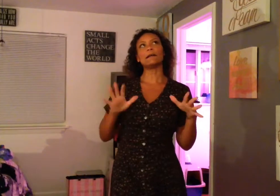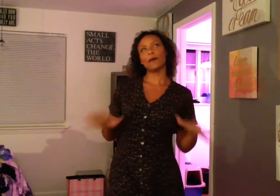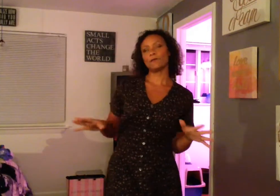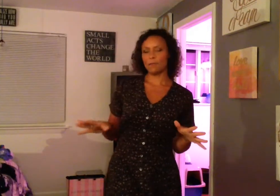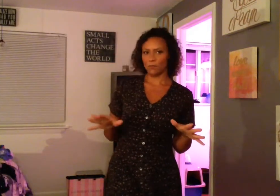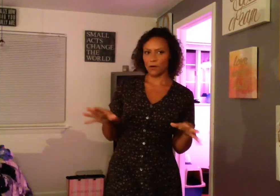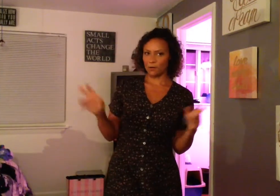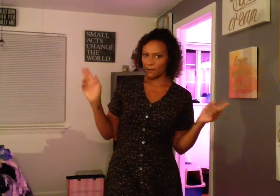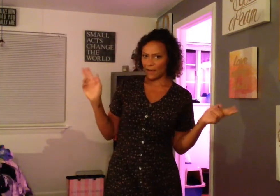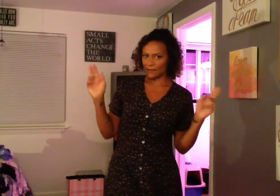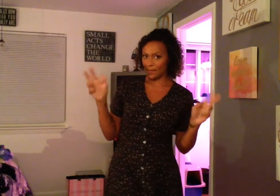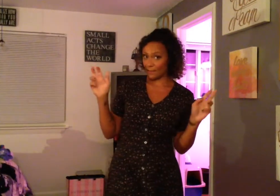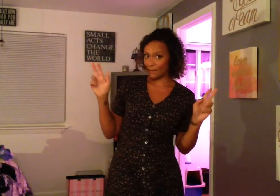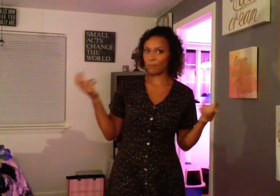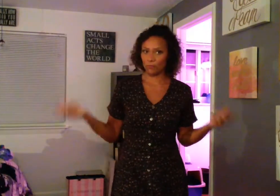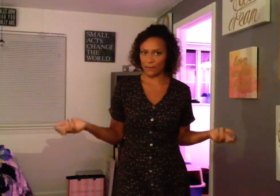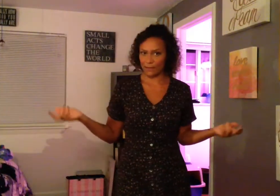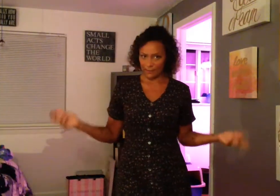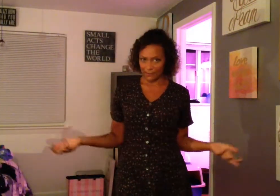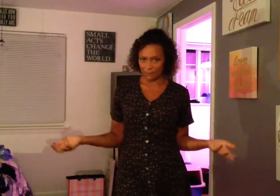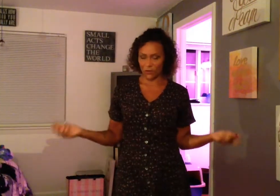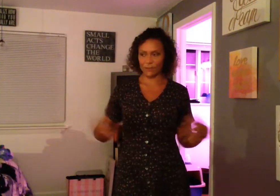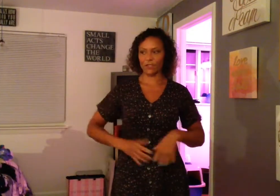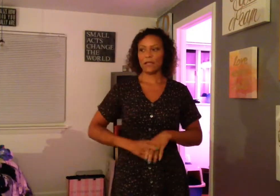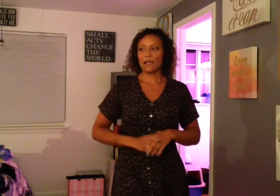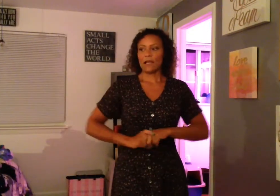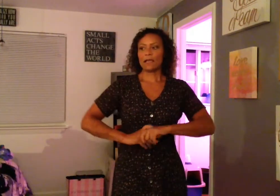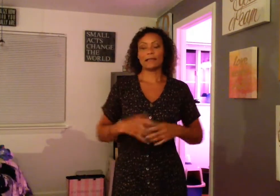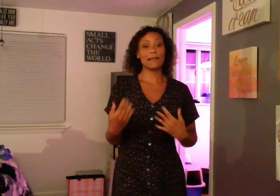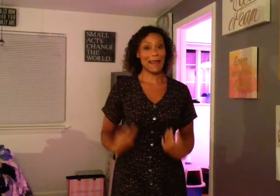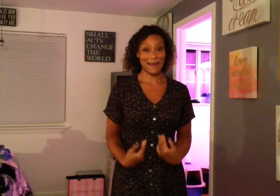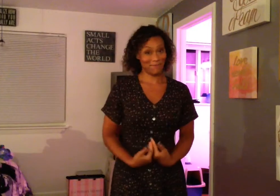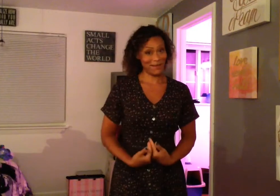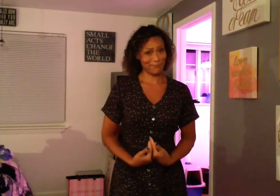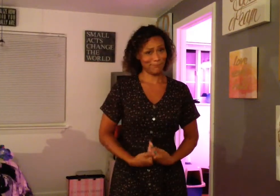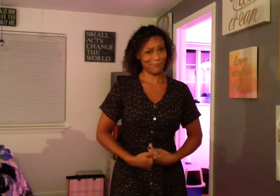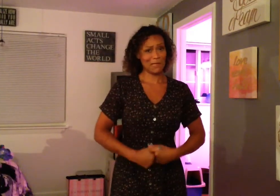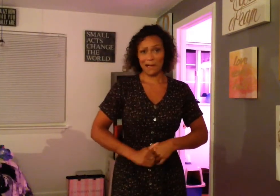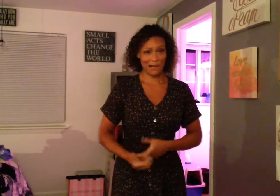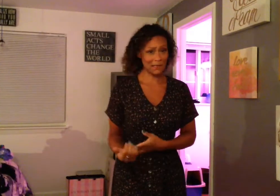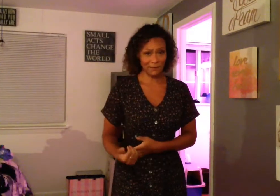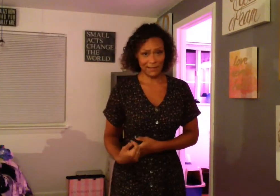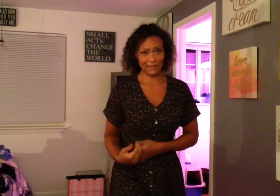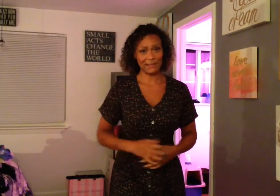you have to remember that Satan, pretty, the Demiurge, he doesn't hate me, not in the least.